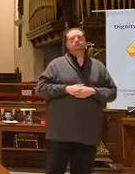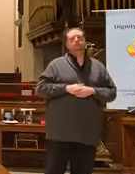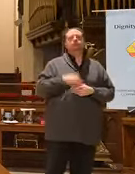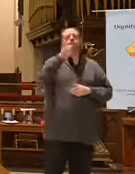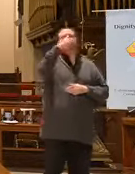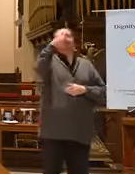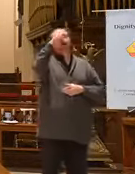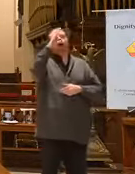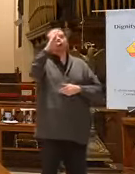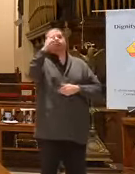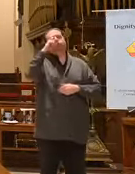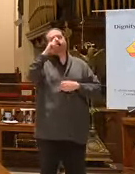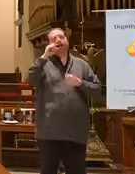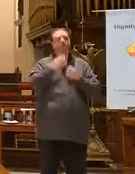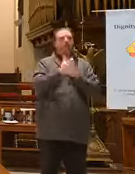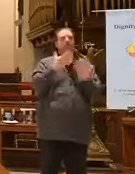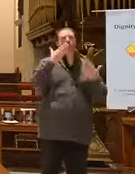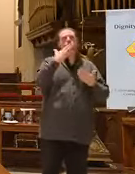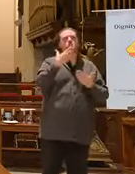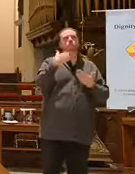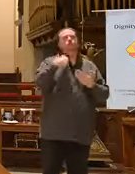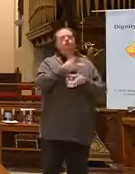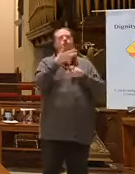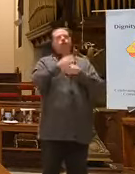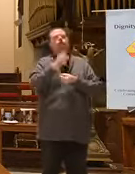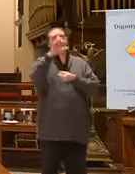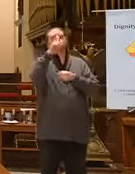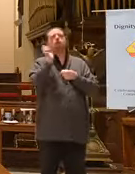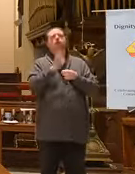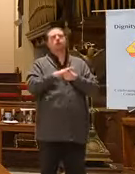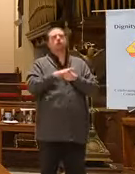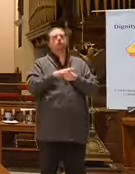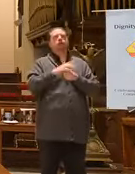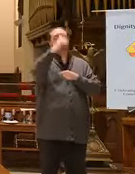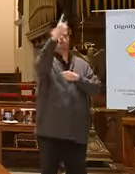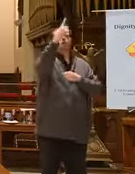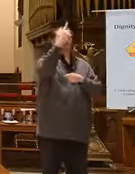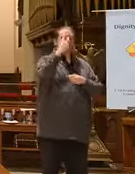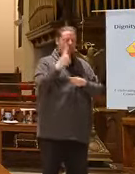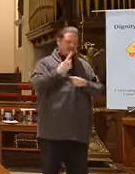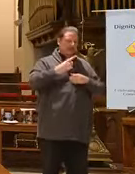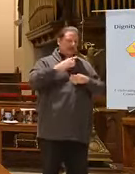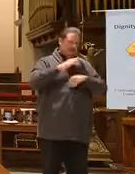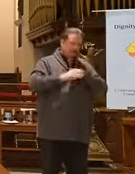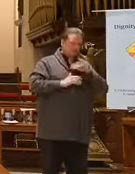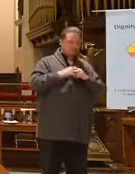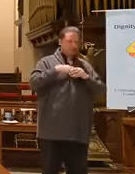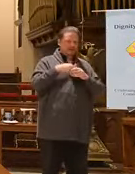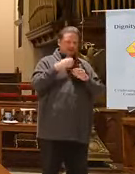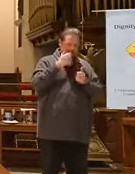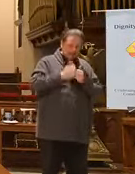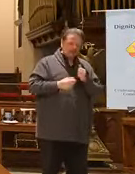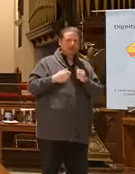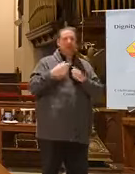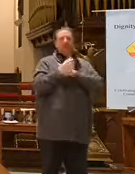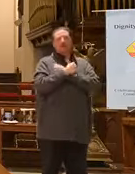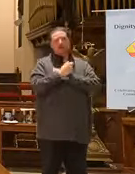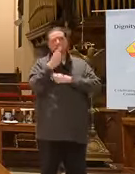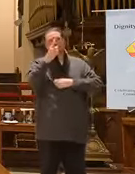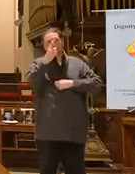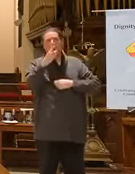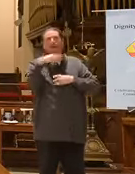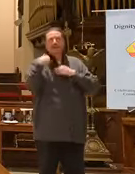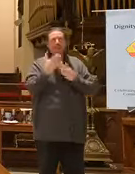God of all goodness, we trust in your promise to come and comfort each one of those who love you, and